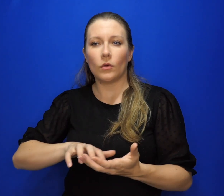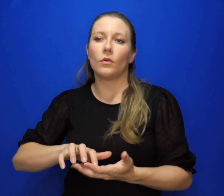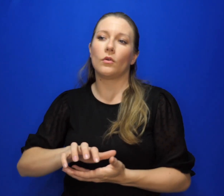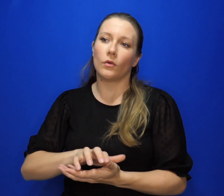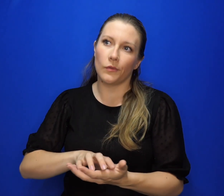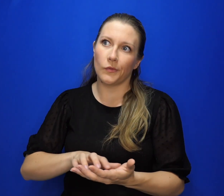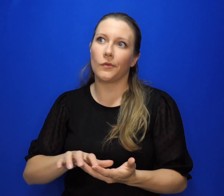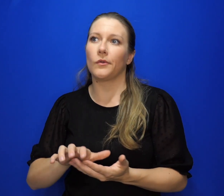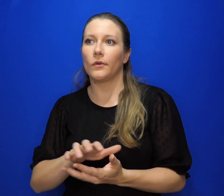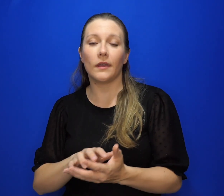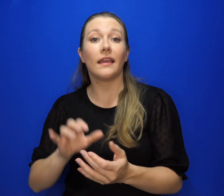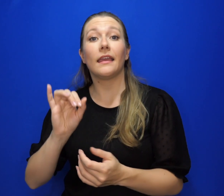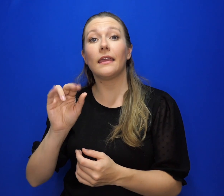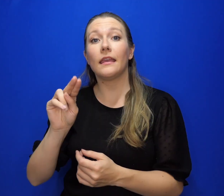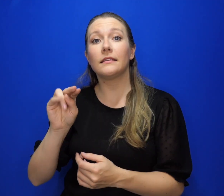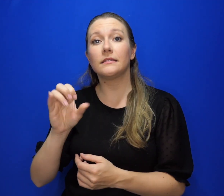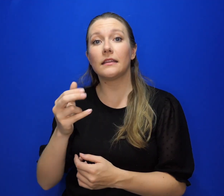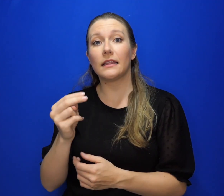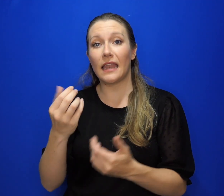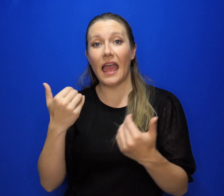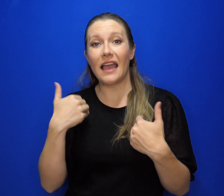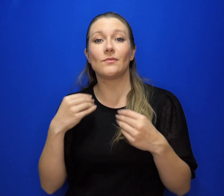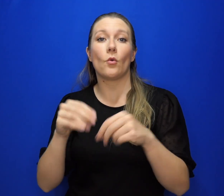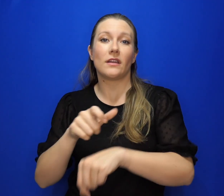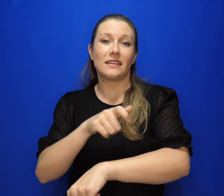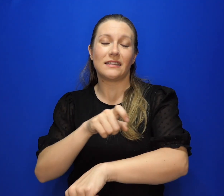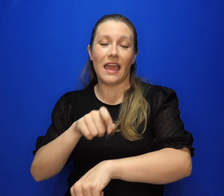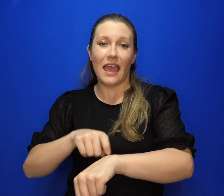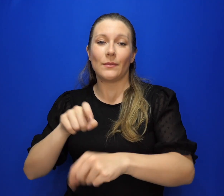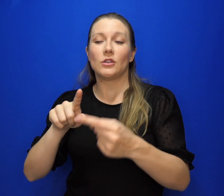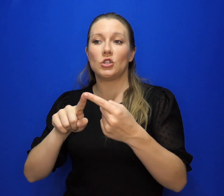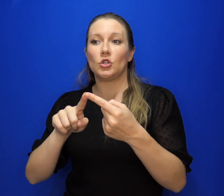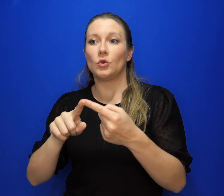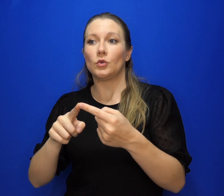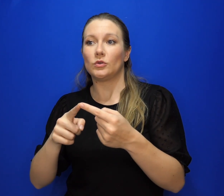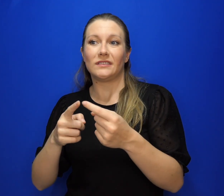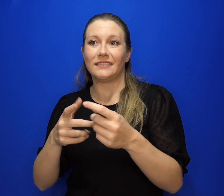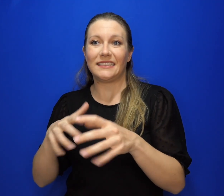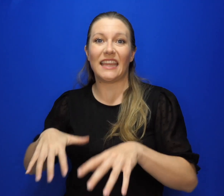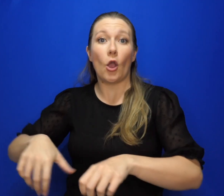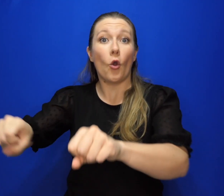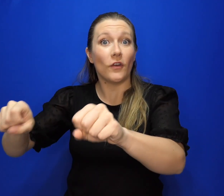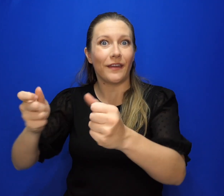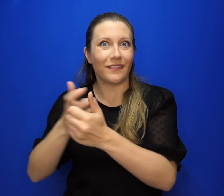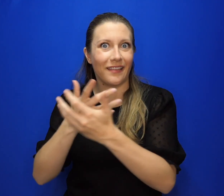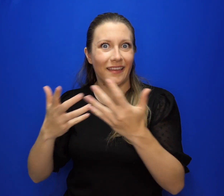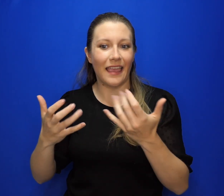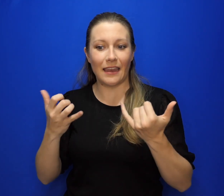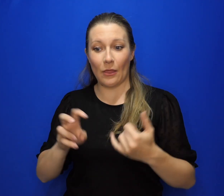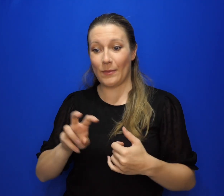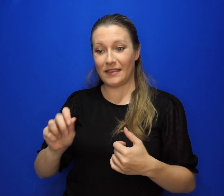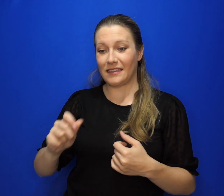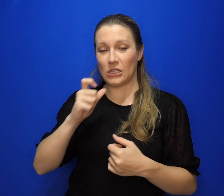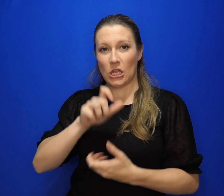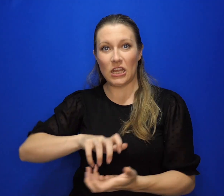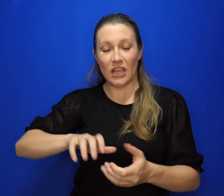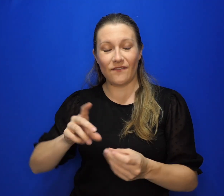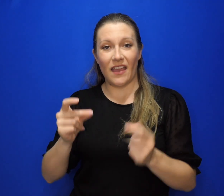the simple sugar that you took to initially. And now the pizza's not digesting. So now the insulin's there and